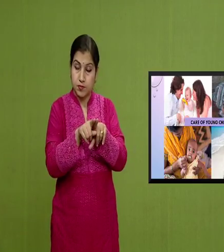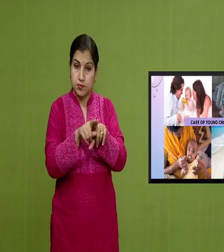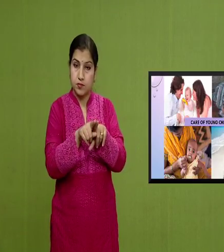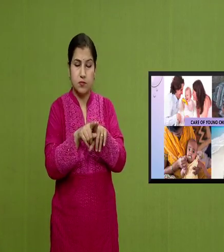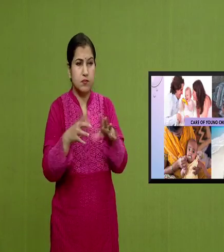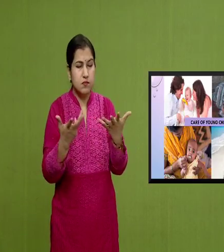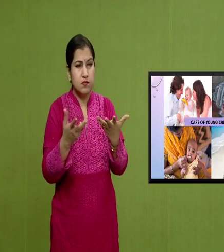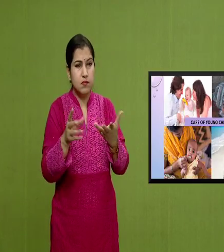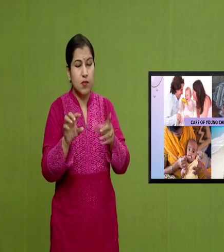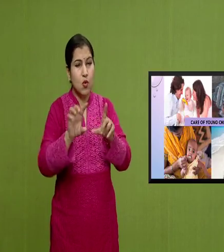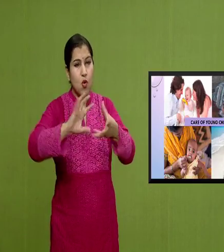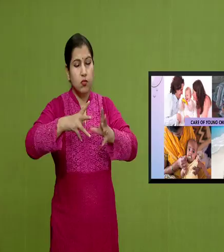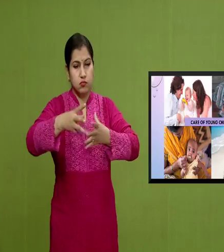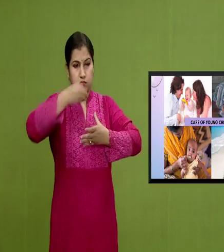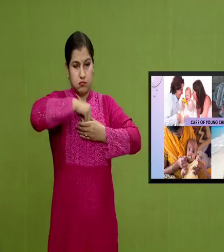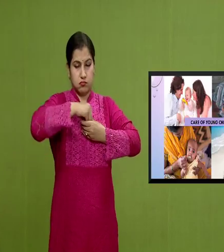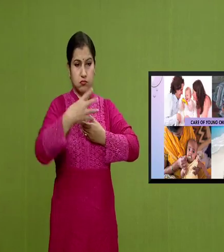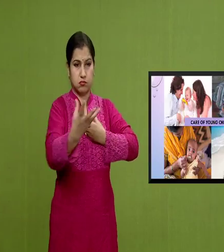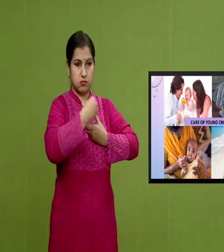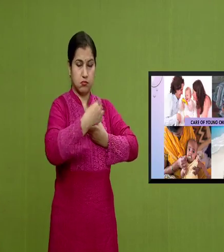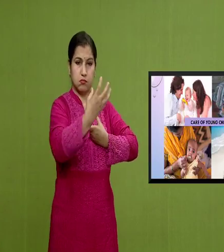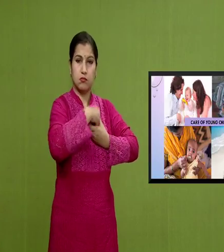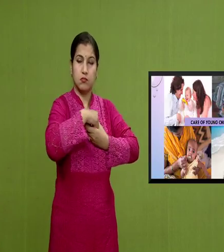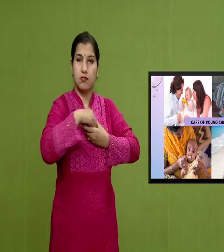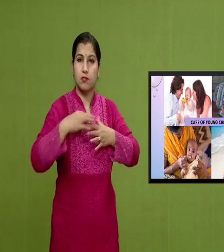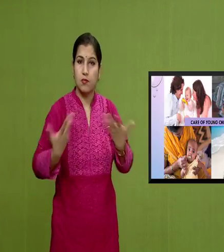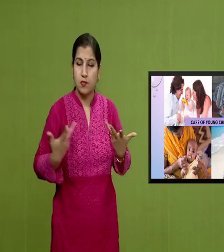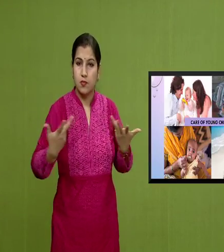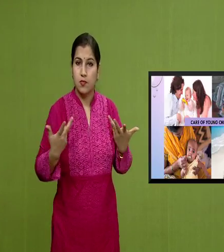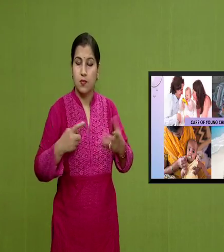inculcate in them qualities like competition,